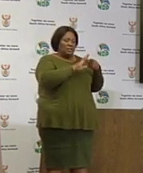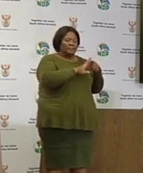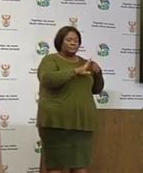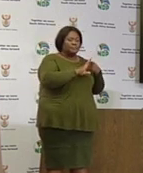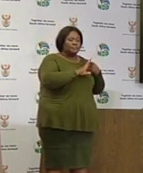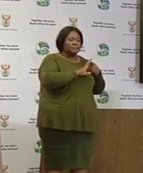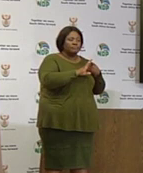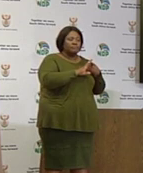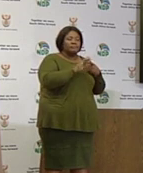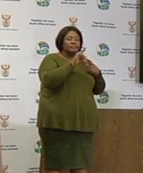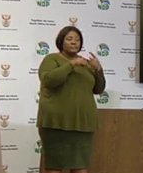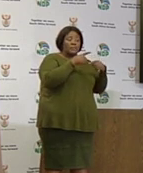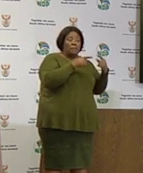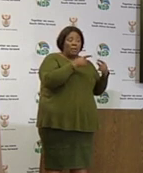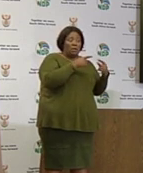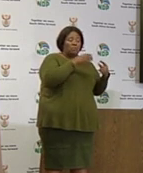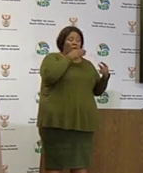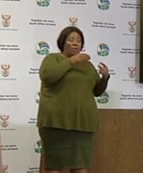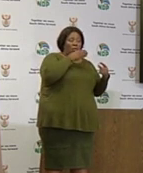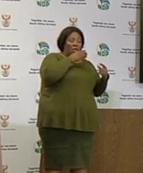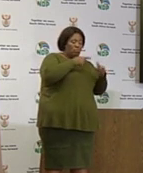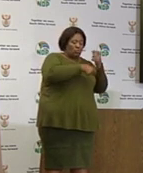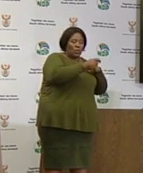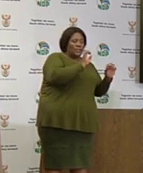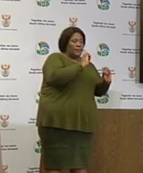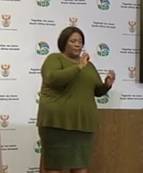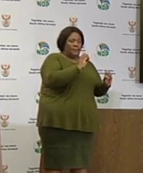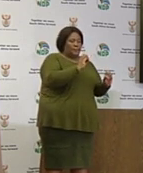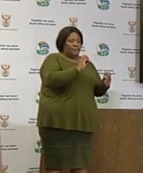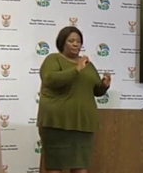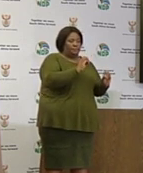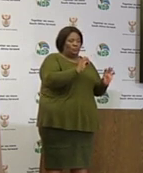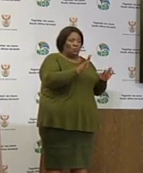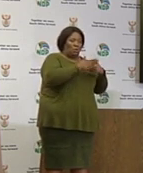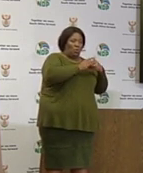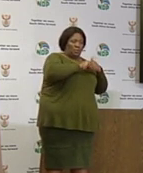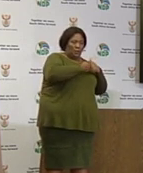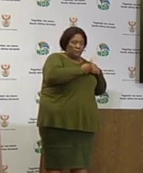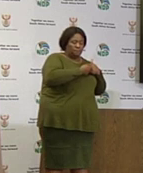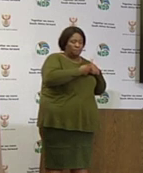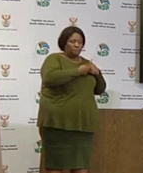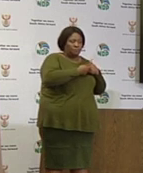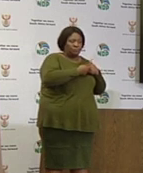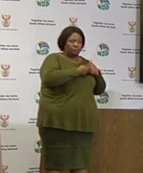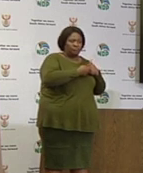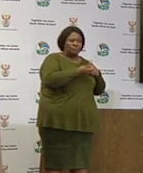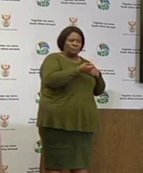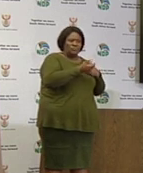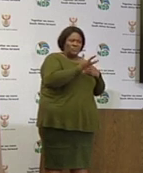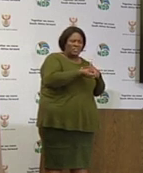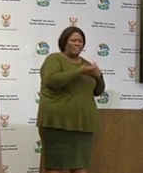being around, we know that alcohol is not being sold in this period. Is there any kind